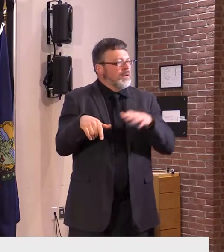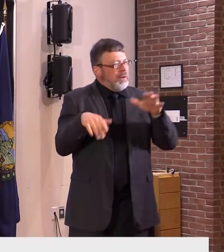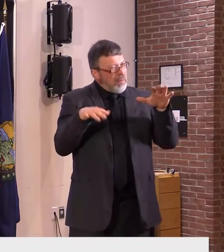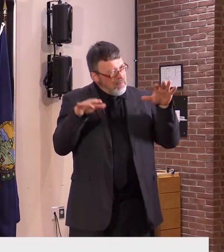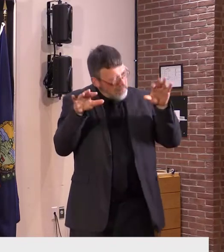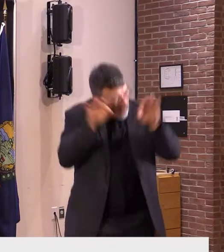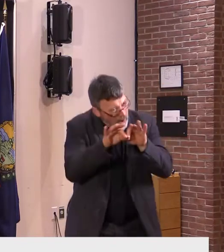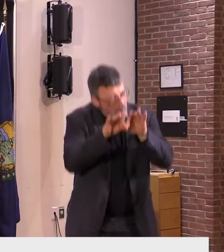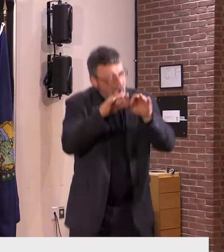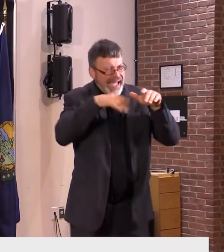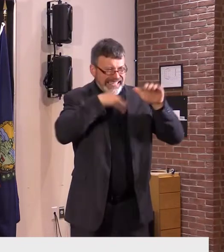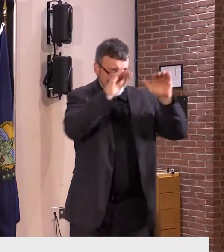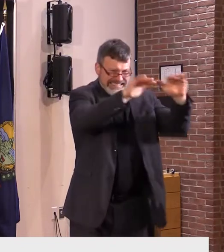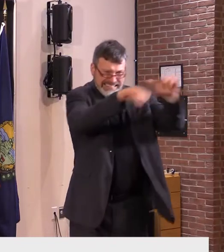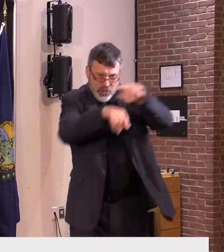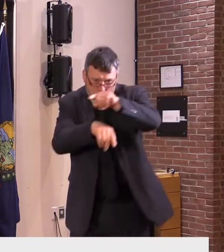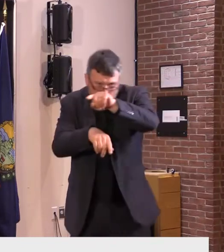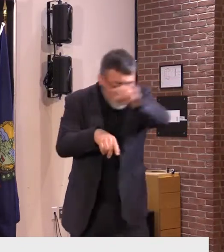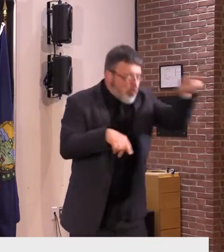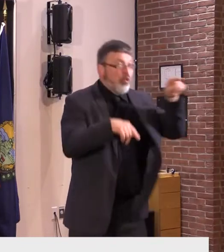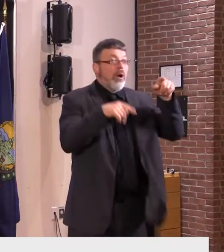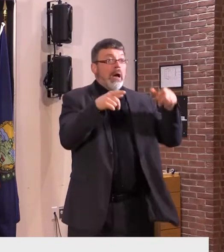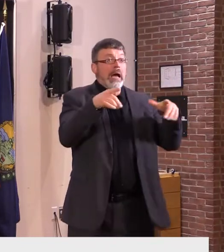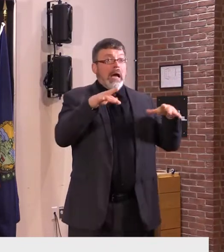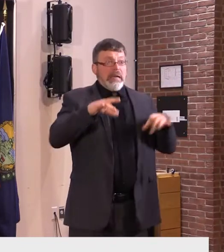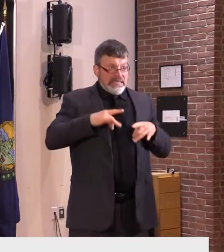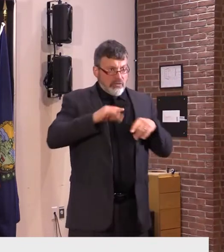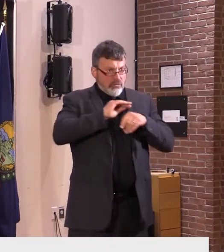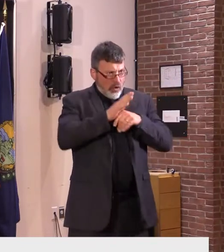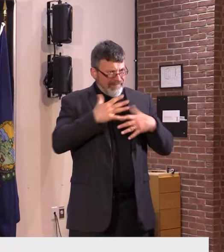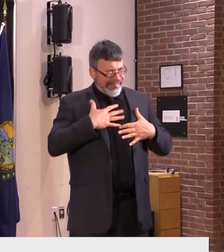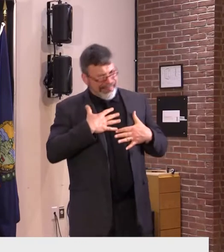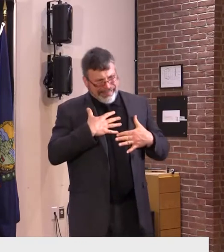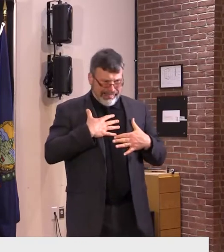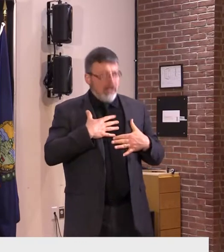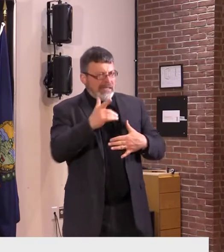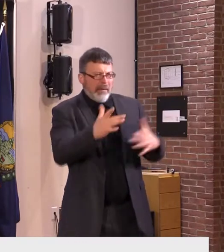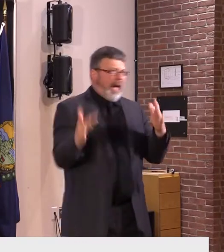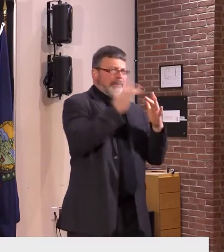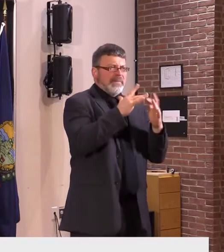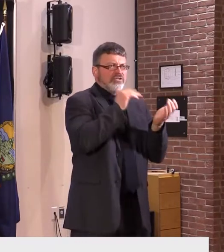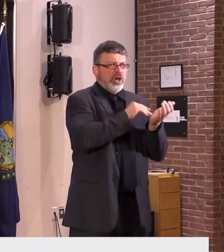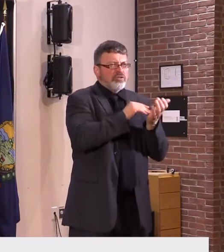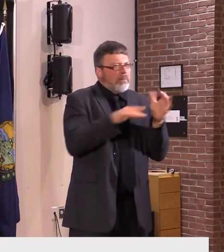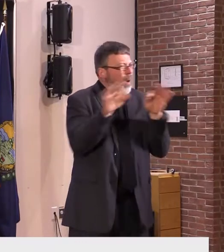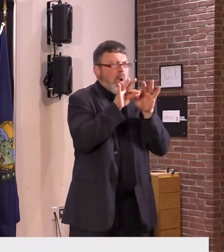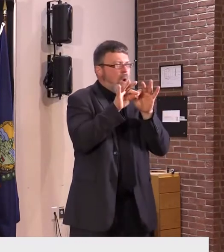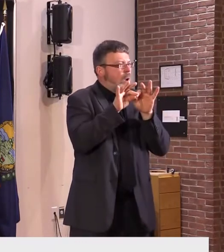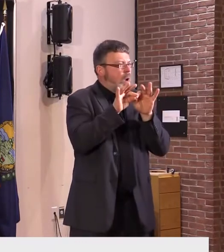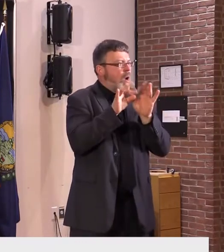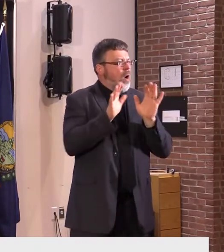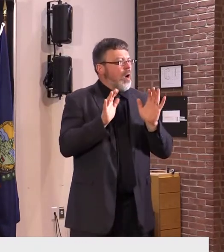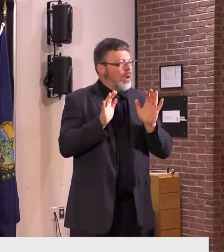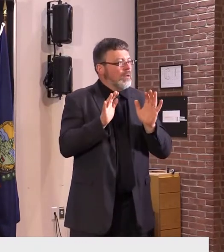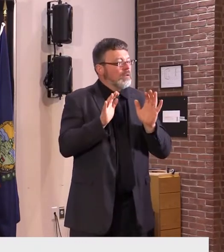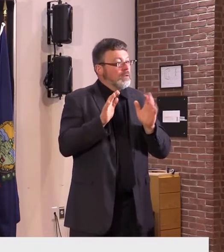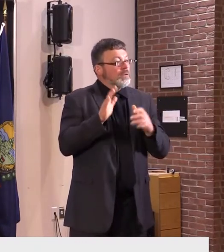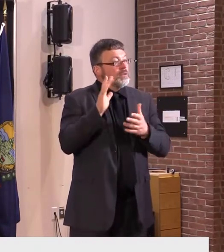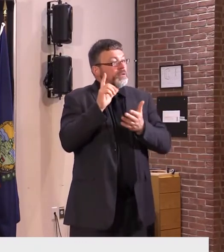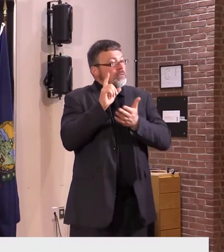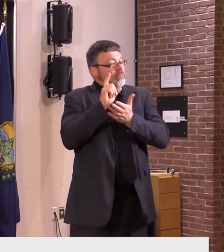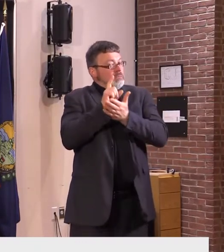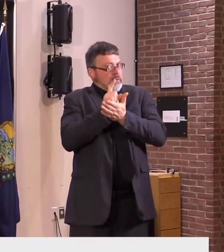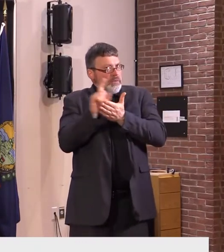Our new weekly COVID-19 surveillance report was published last week. And as I previewed a week ago, this report presents the